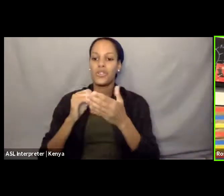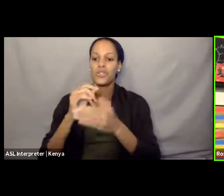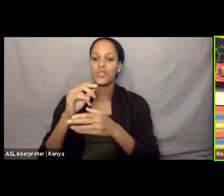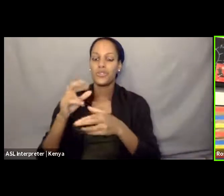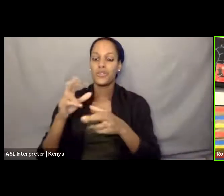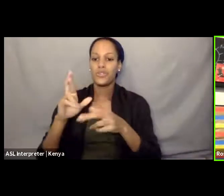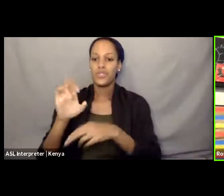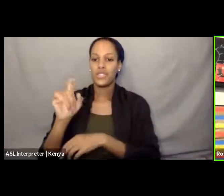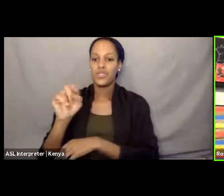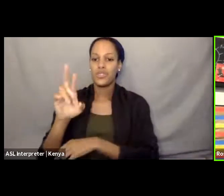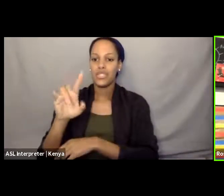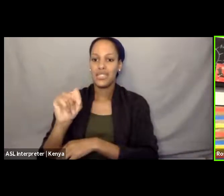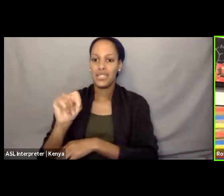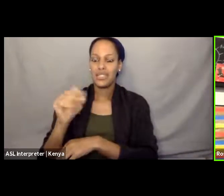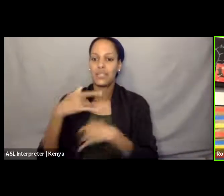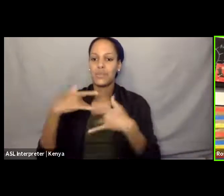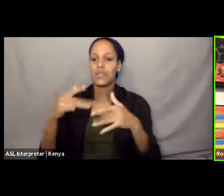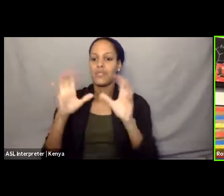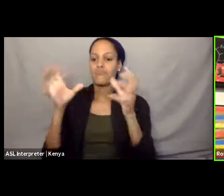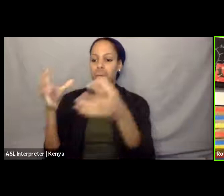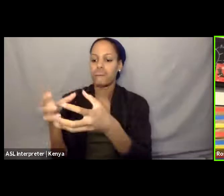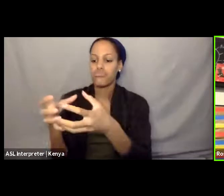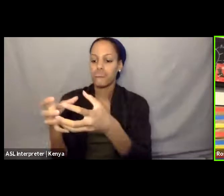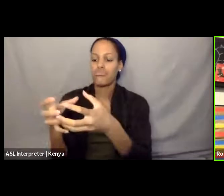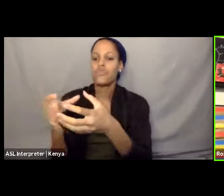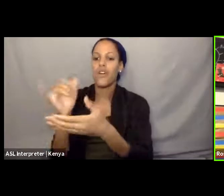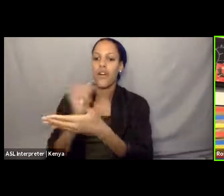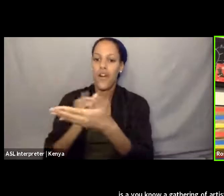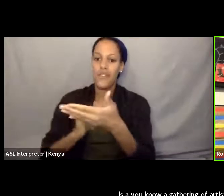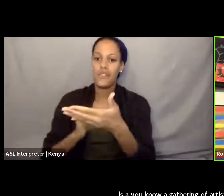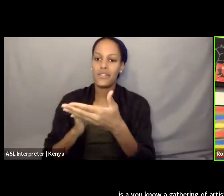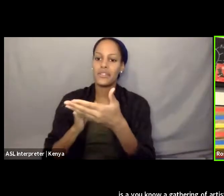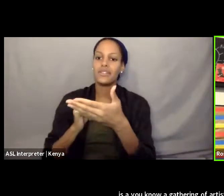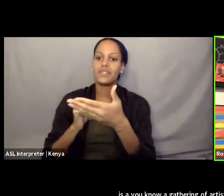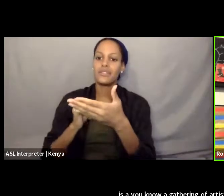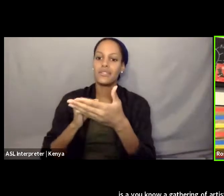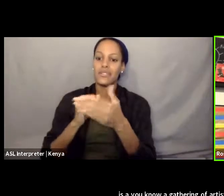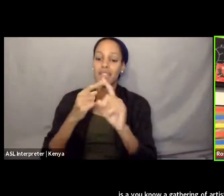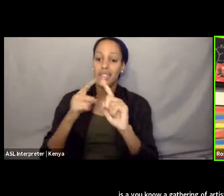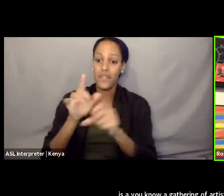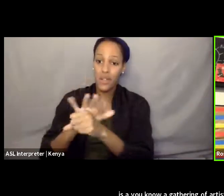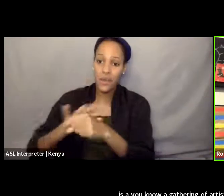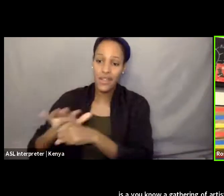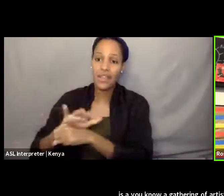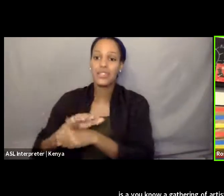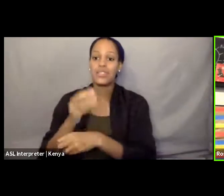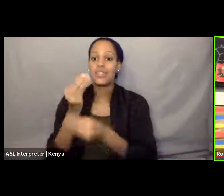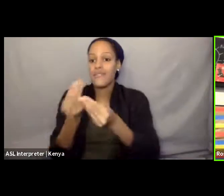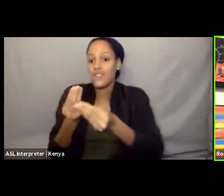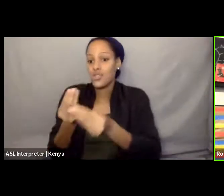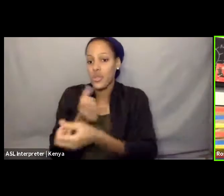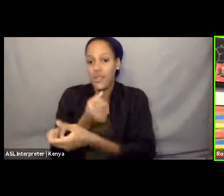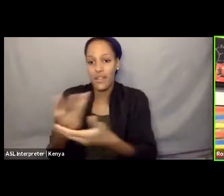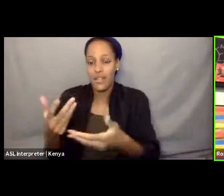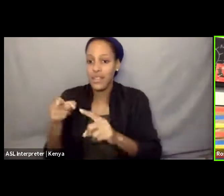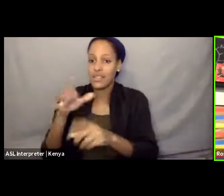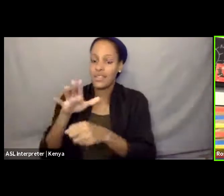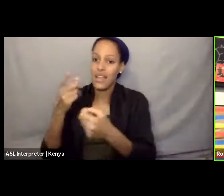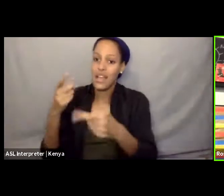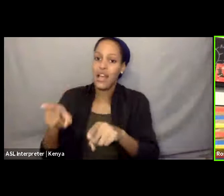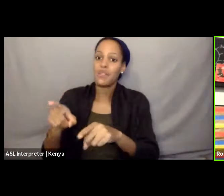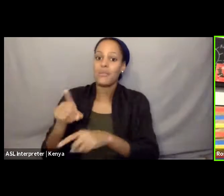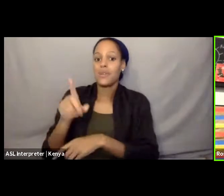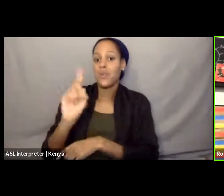gathering of artists where often they put you up and they feed you. And so this one happened to be in Umbria in